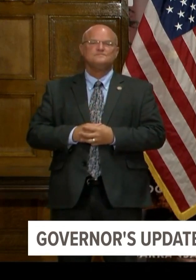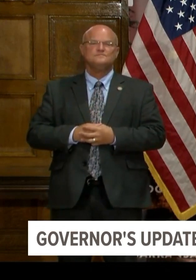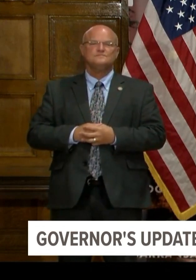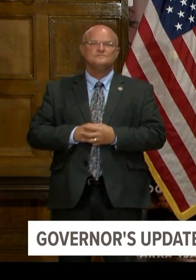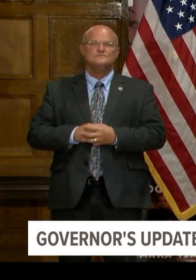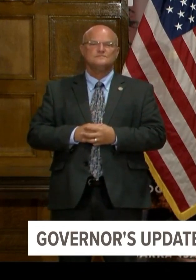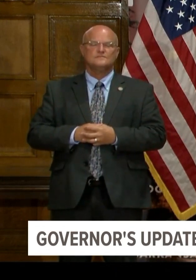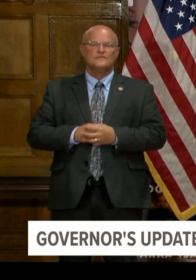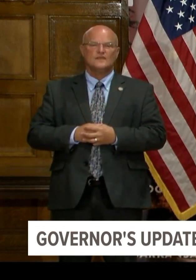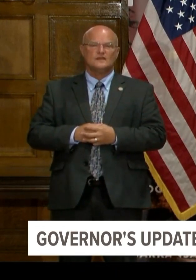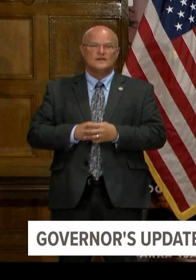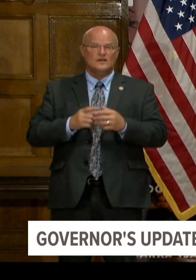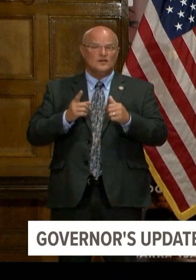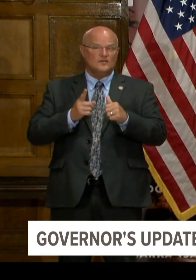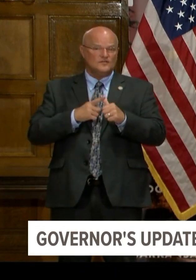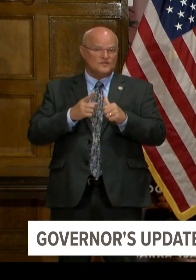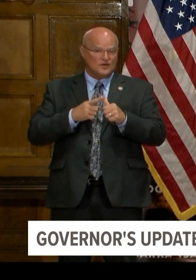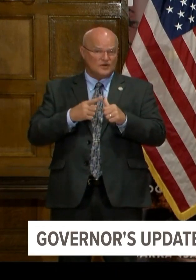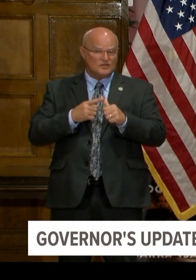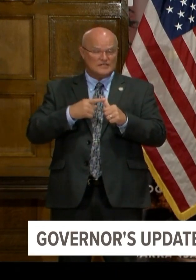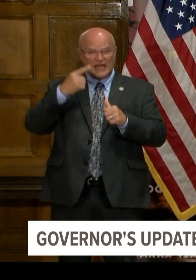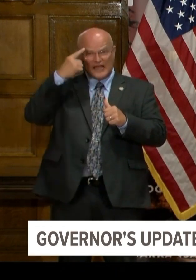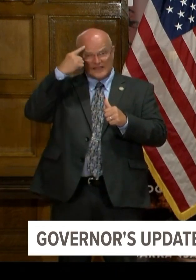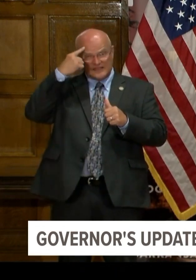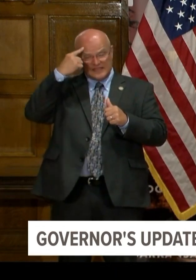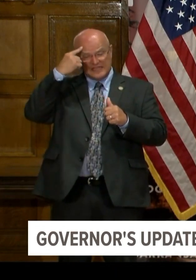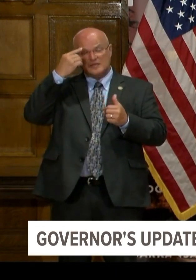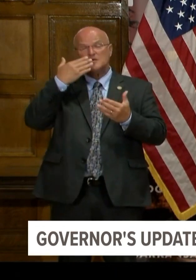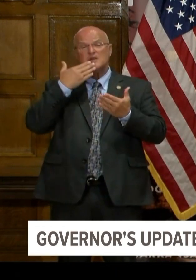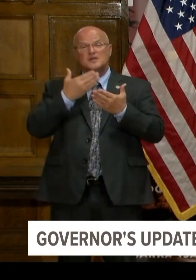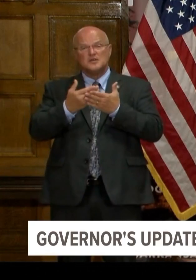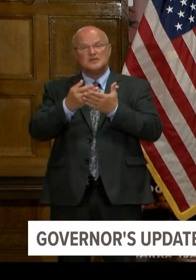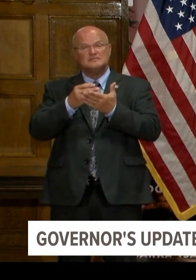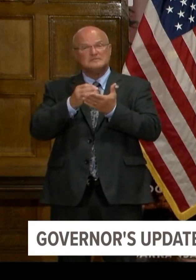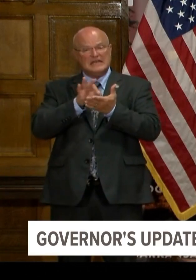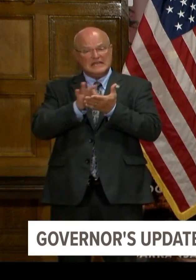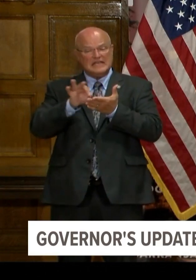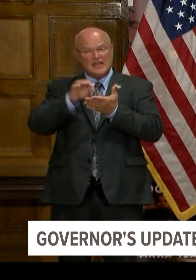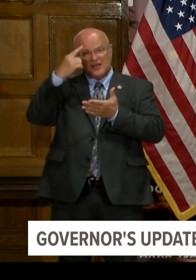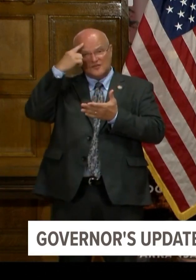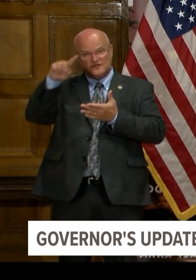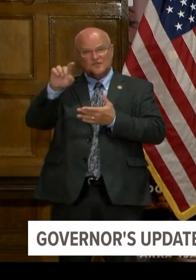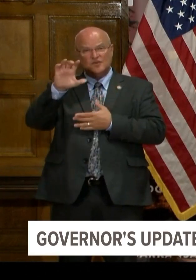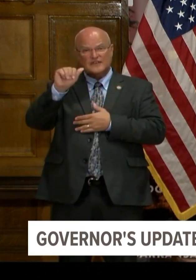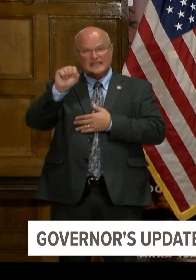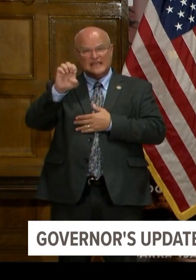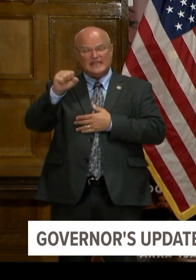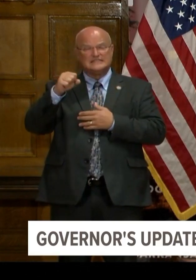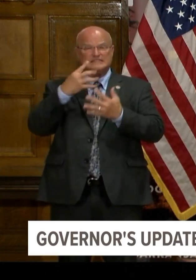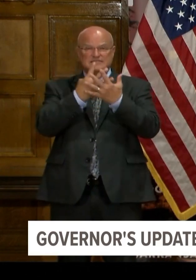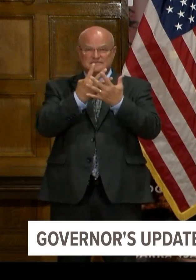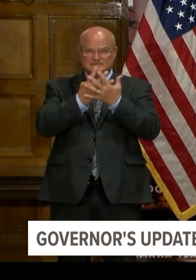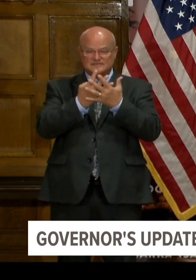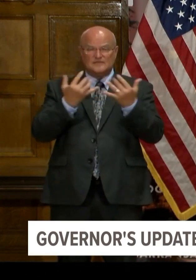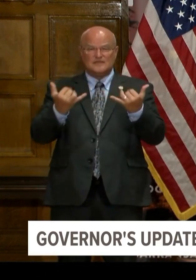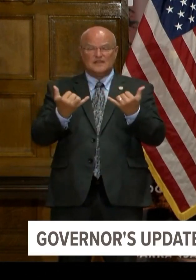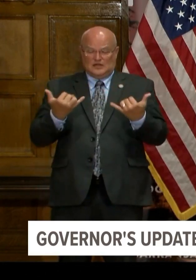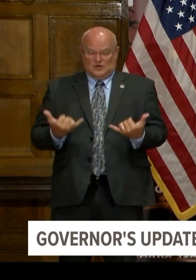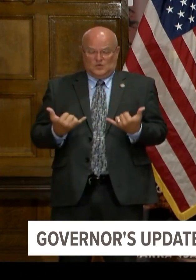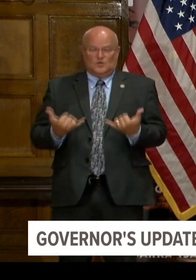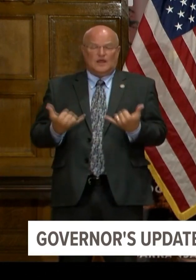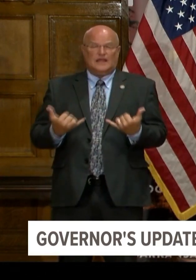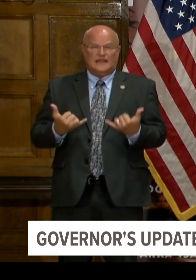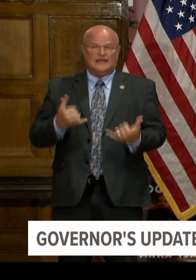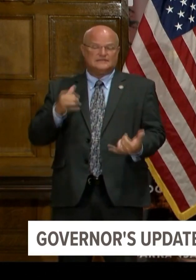First, I think it would be helpful to provide a case count for the Department of Corrections. As of this morning, our current